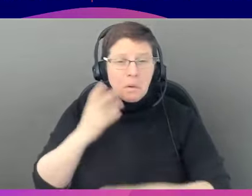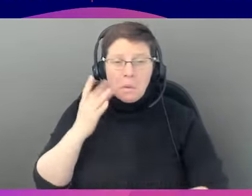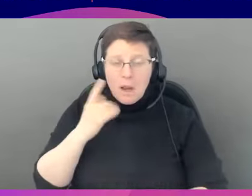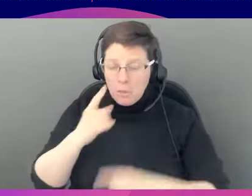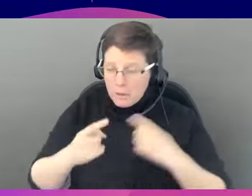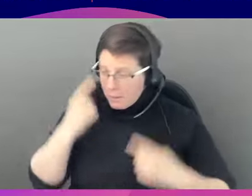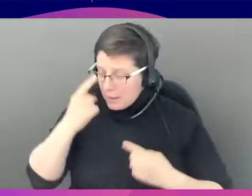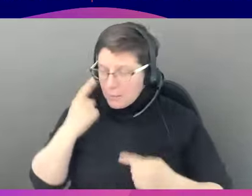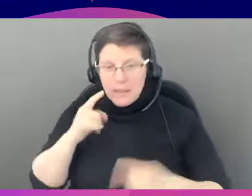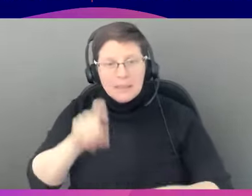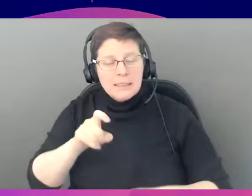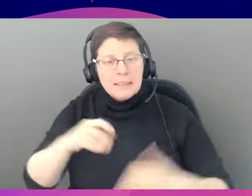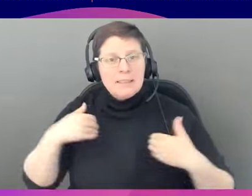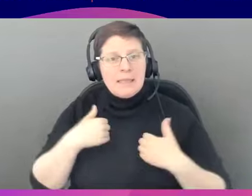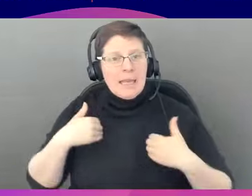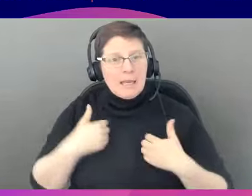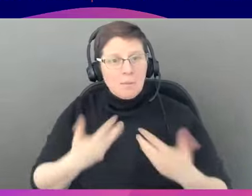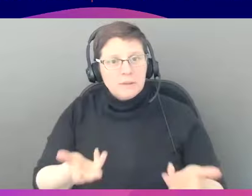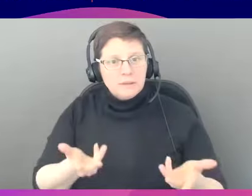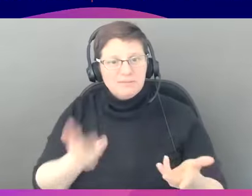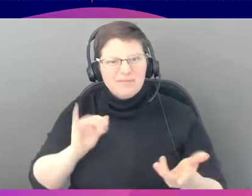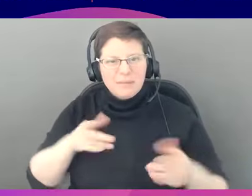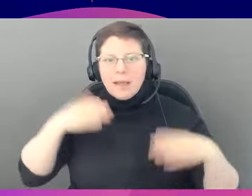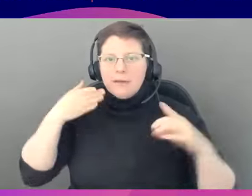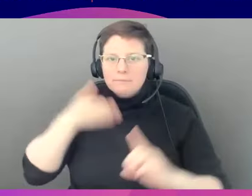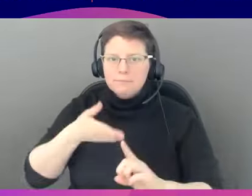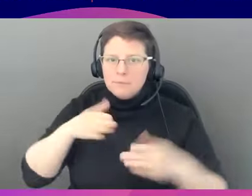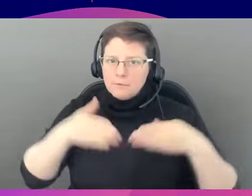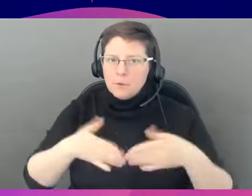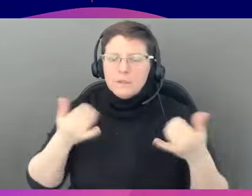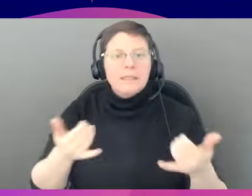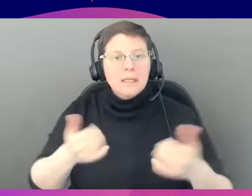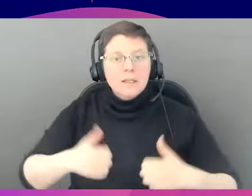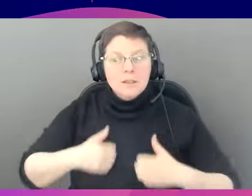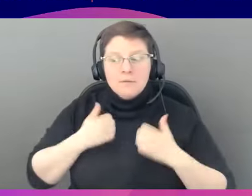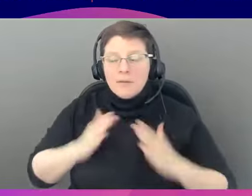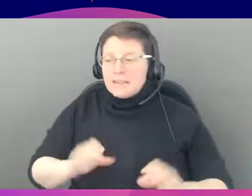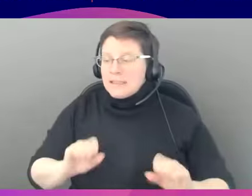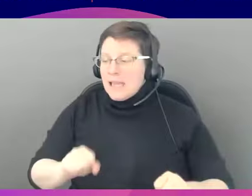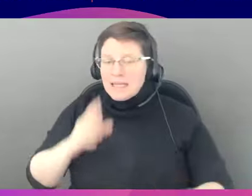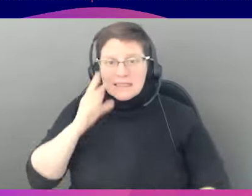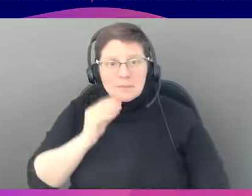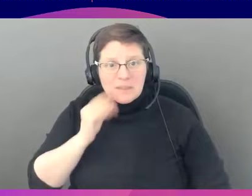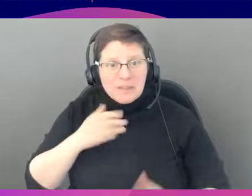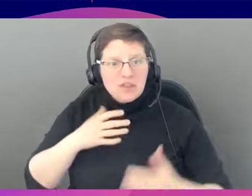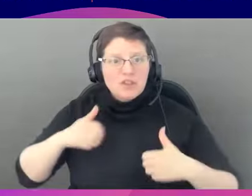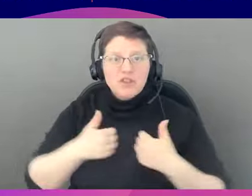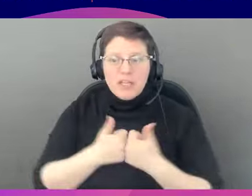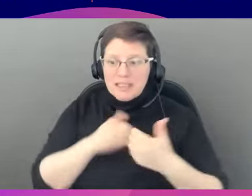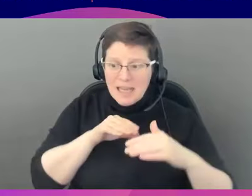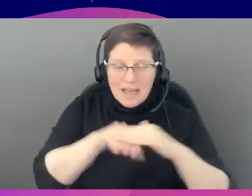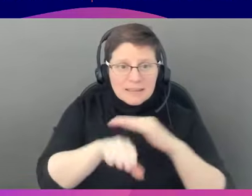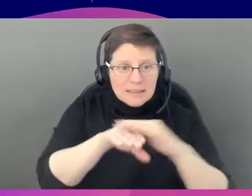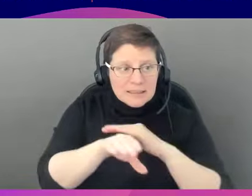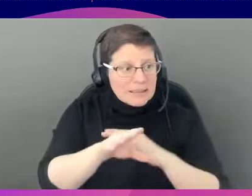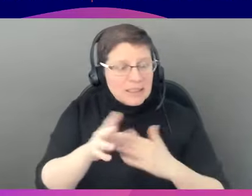of the animals in a survivor's life, which is our focus today. Survivors can experience challenges in accessing animal-friendly or